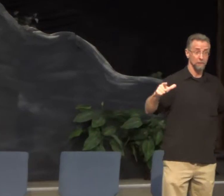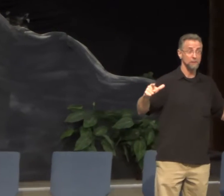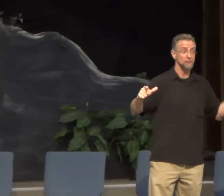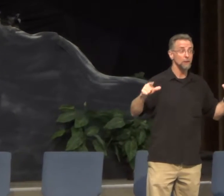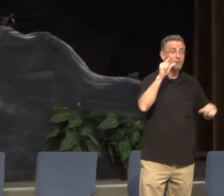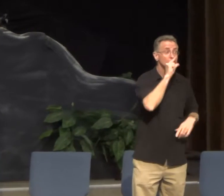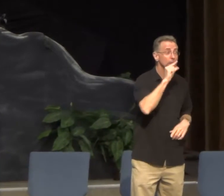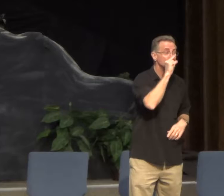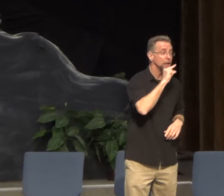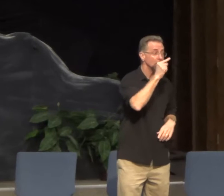What language was the New Testament?